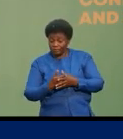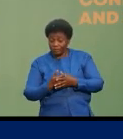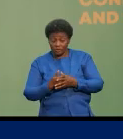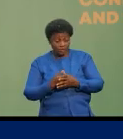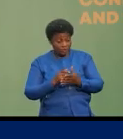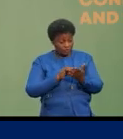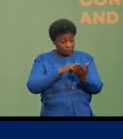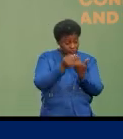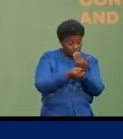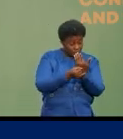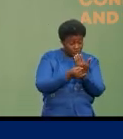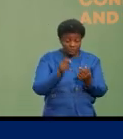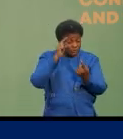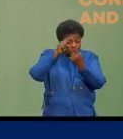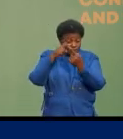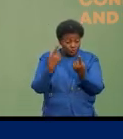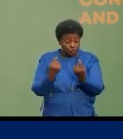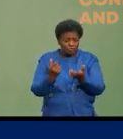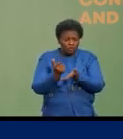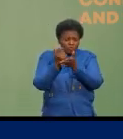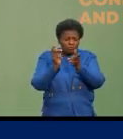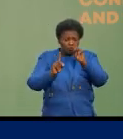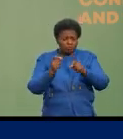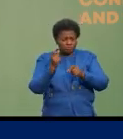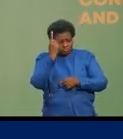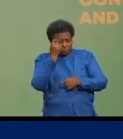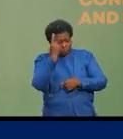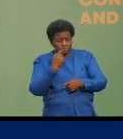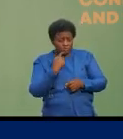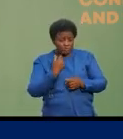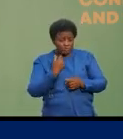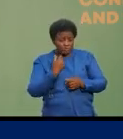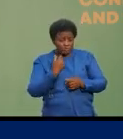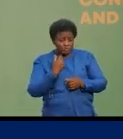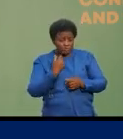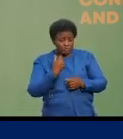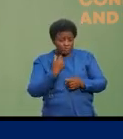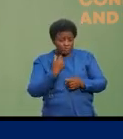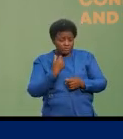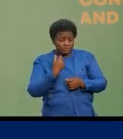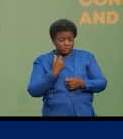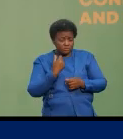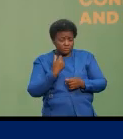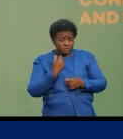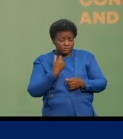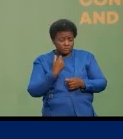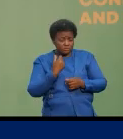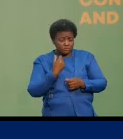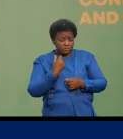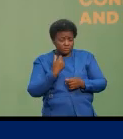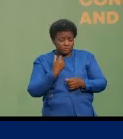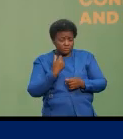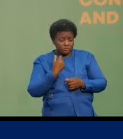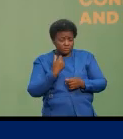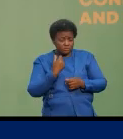project aims to help us understand the potential impact of our interventions. These preliminary